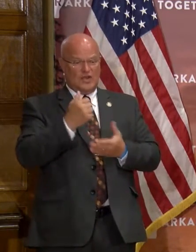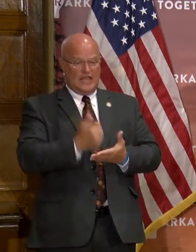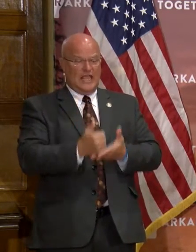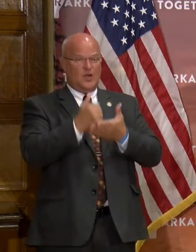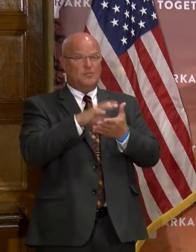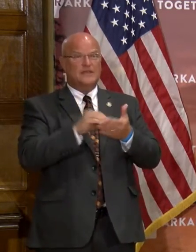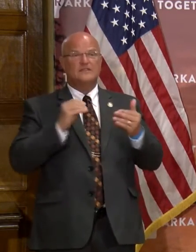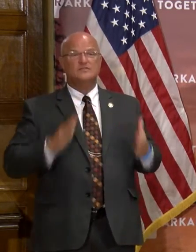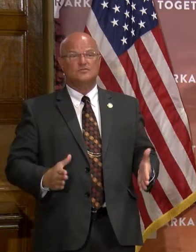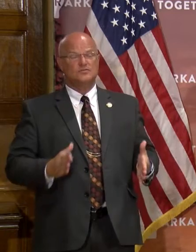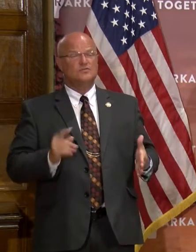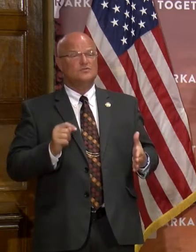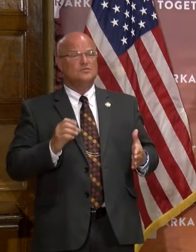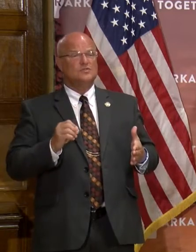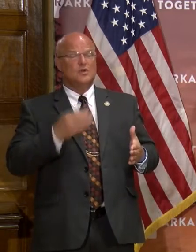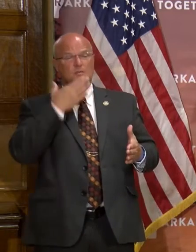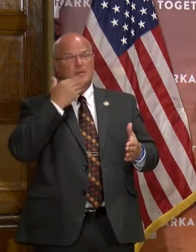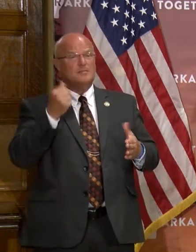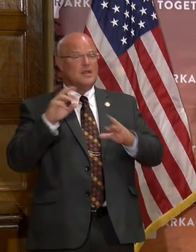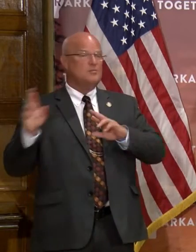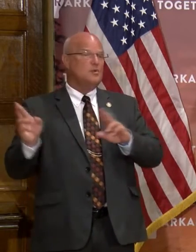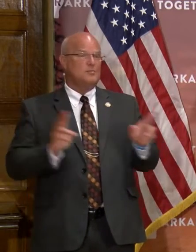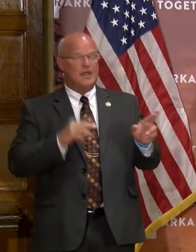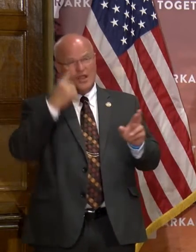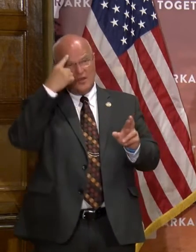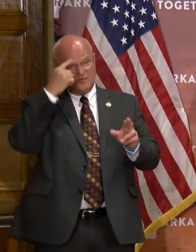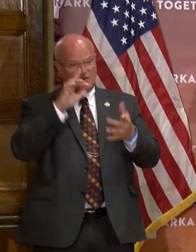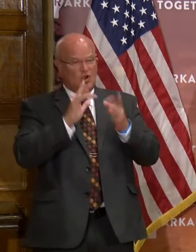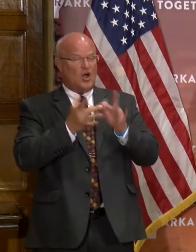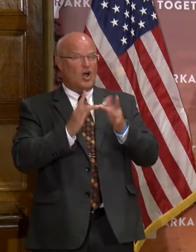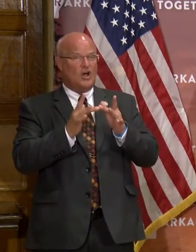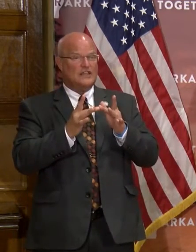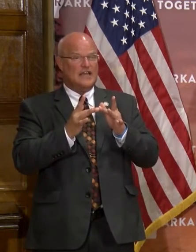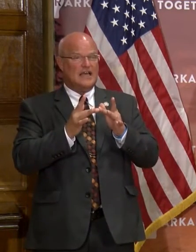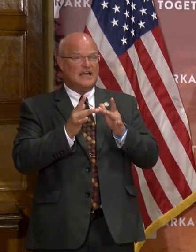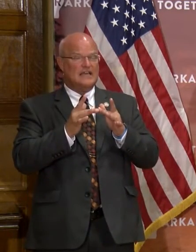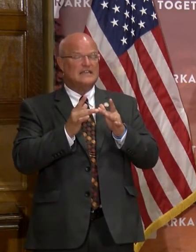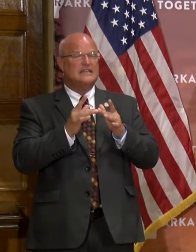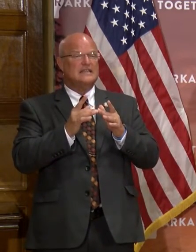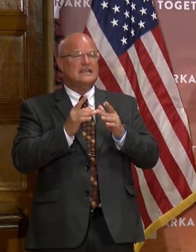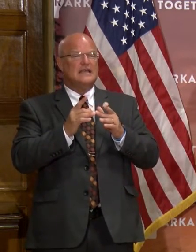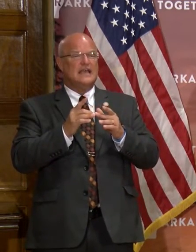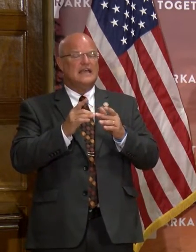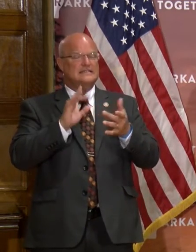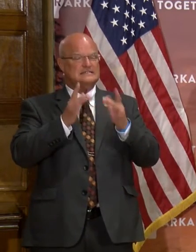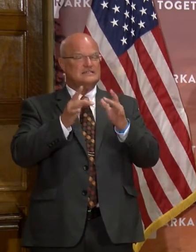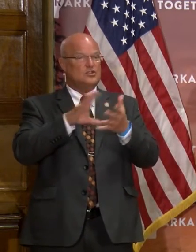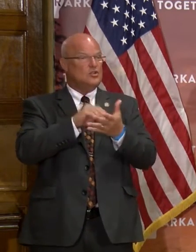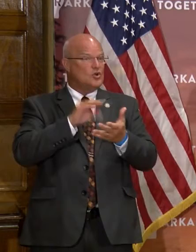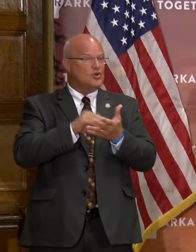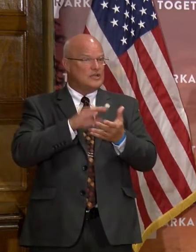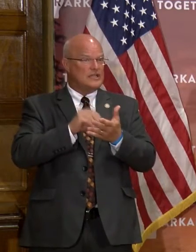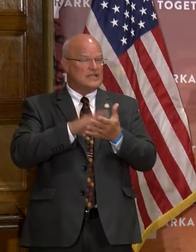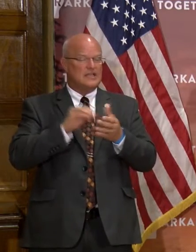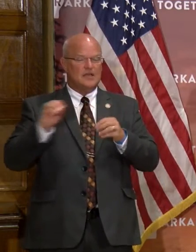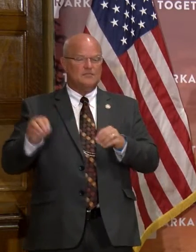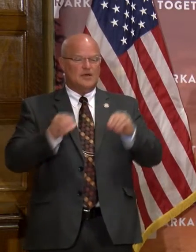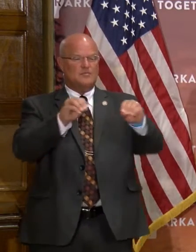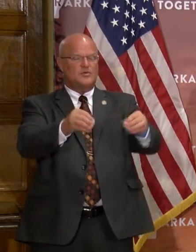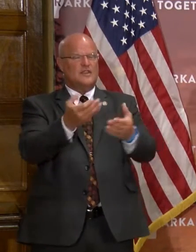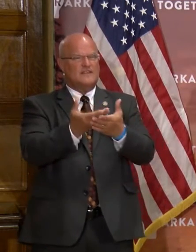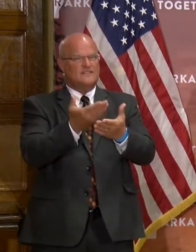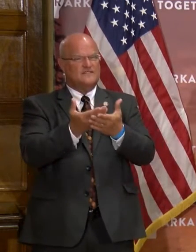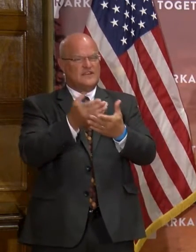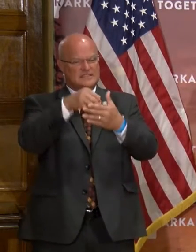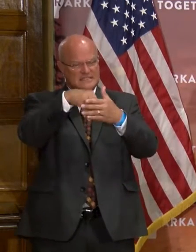our students to be better prepared for online distance learning if necessary by putting